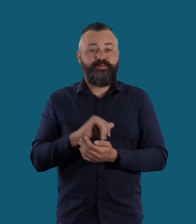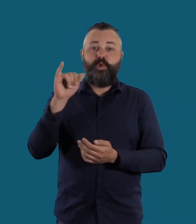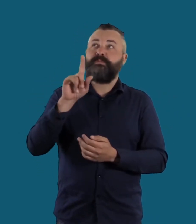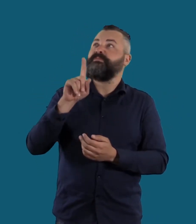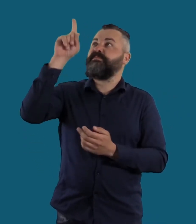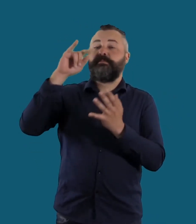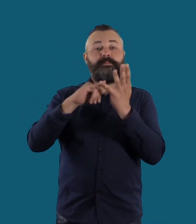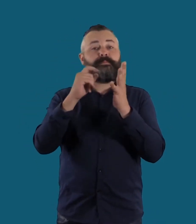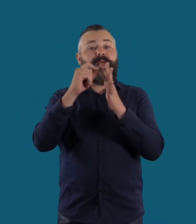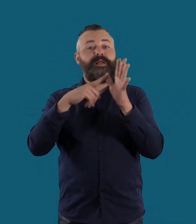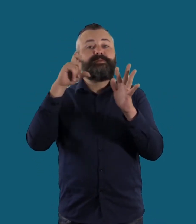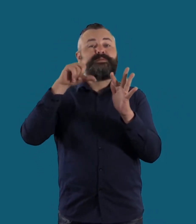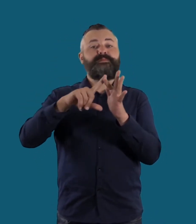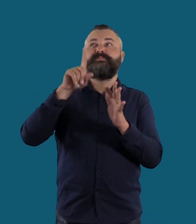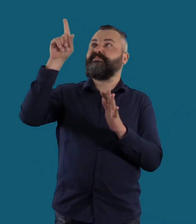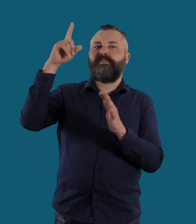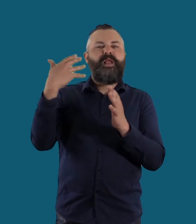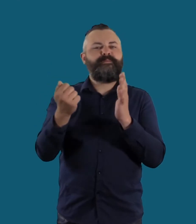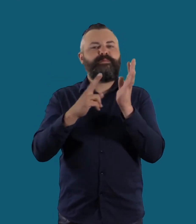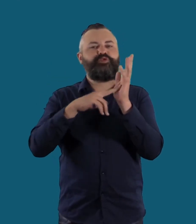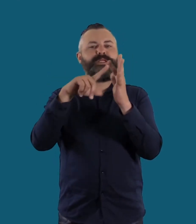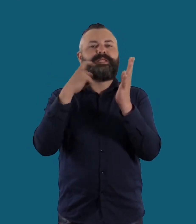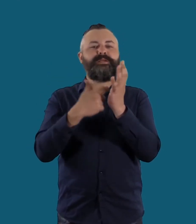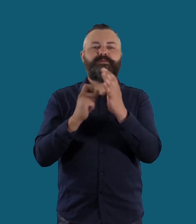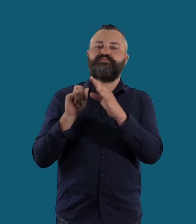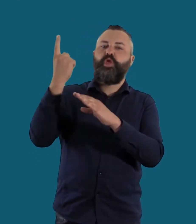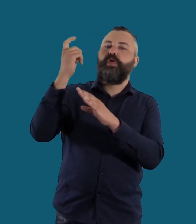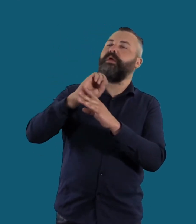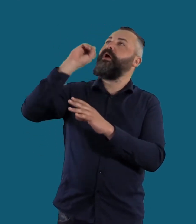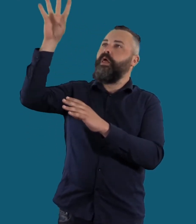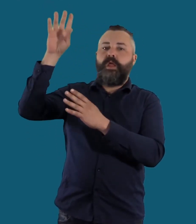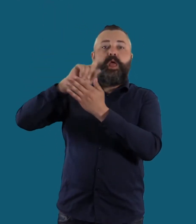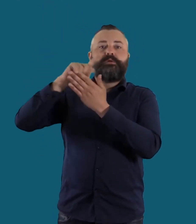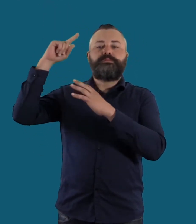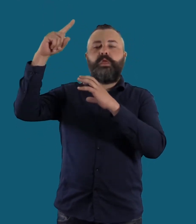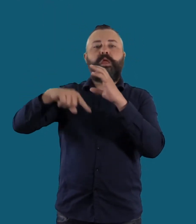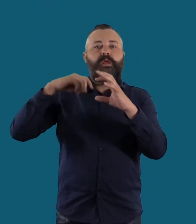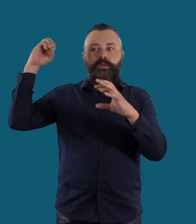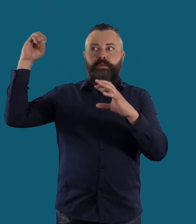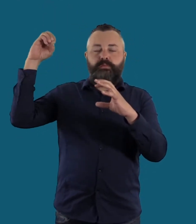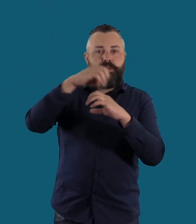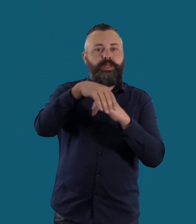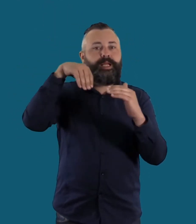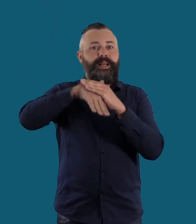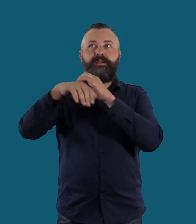There are also some radioactive debris in space. It's possible that this debris may hit Earth and spread radiological